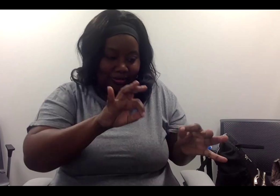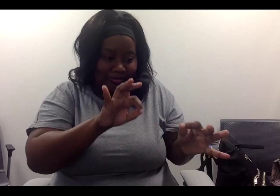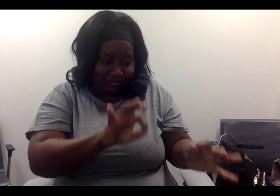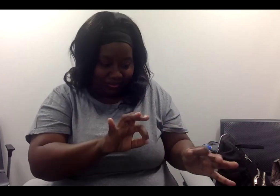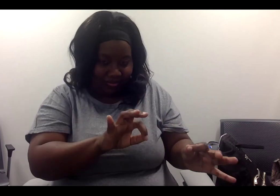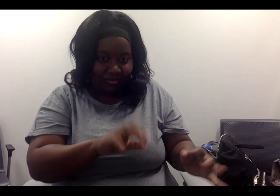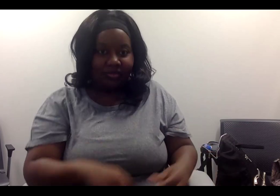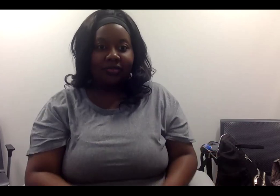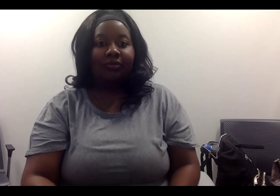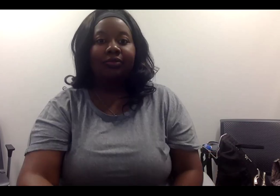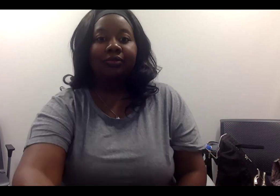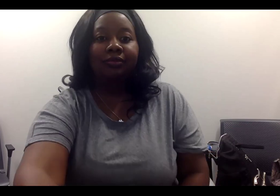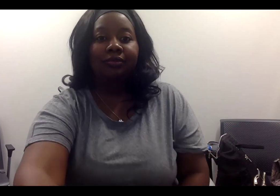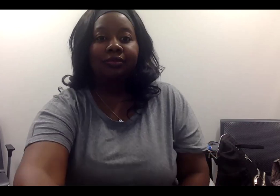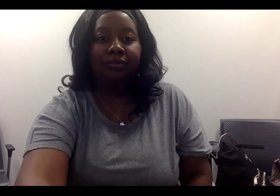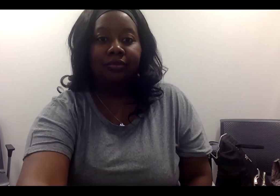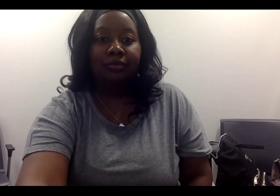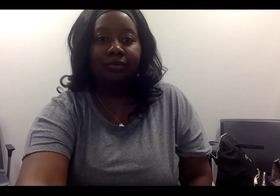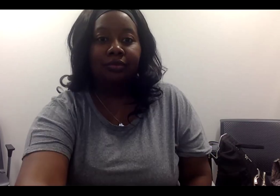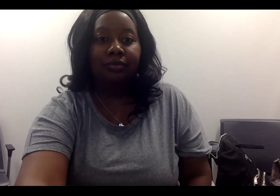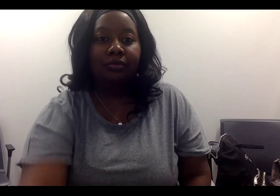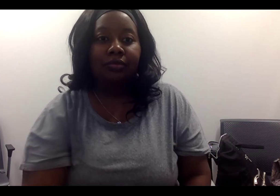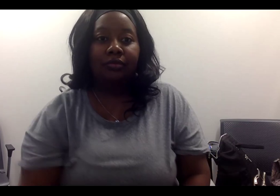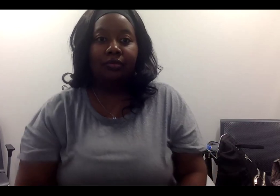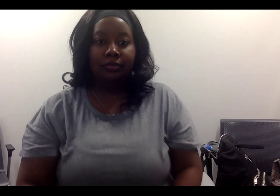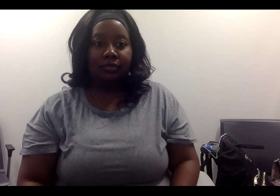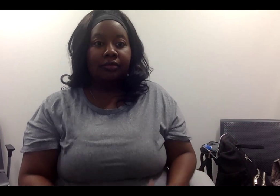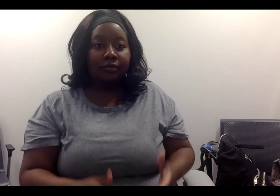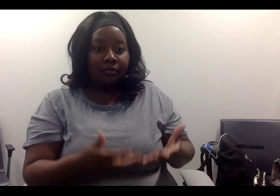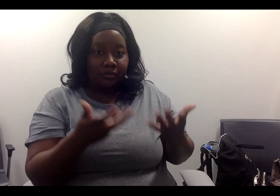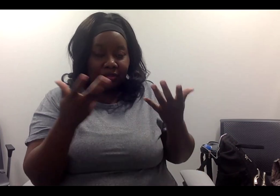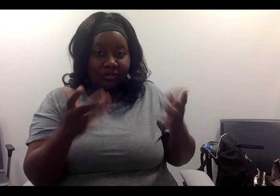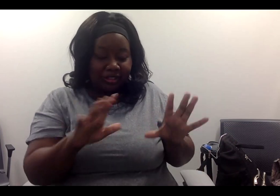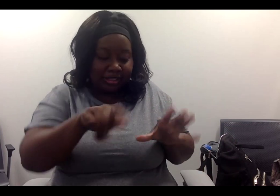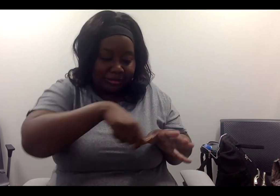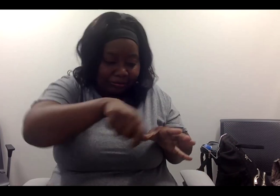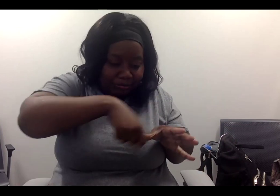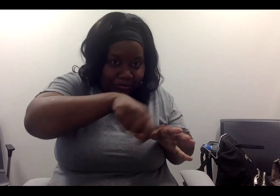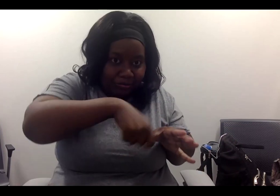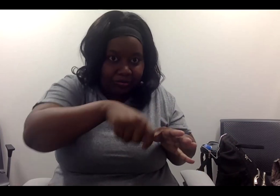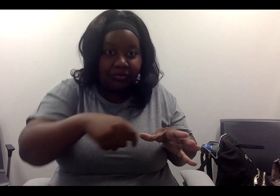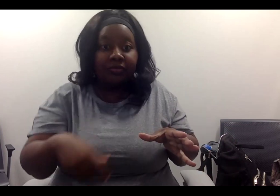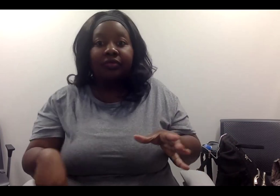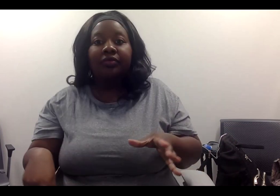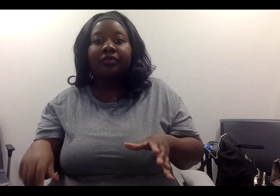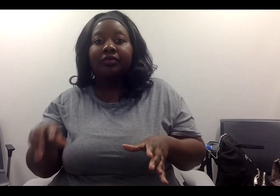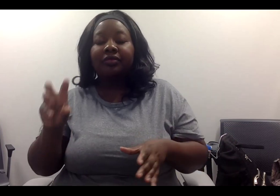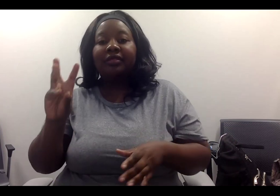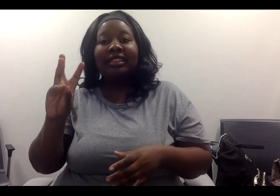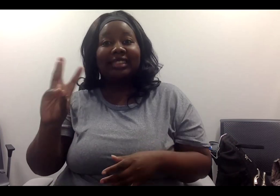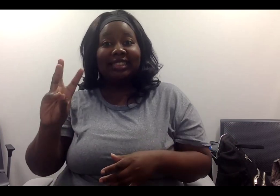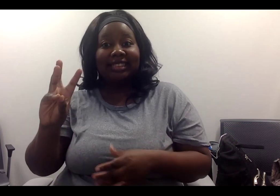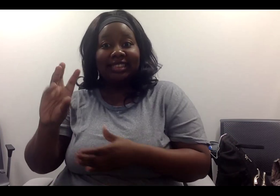So we will keep an eye on that. And once we have cooked our root coated vegetables for a few minutes, we can go ahead and add in 6 cups of our reserve